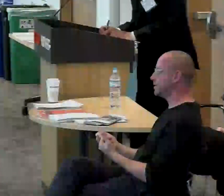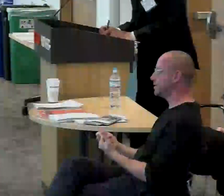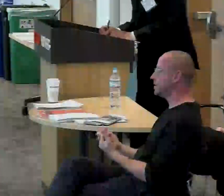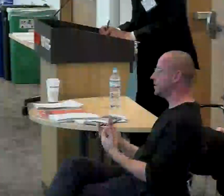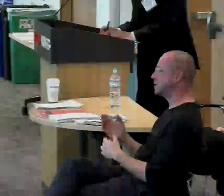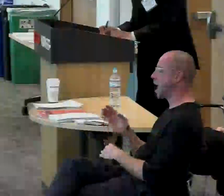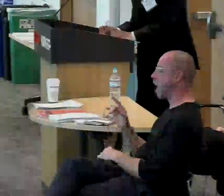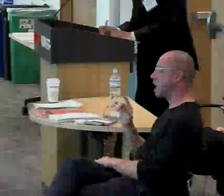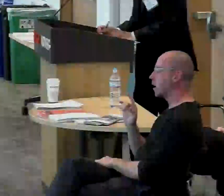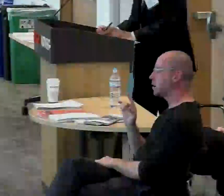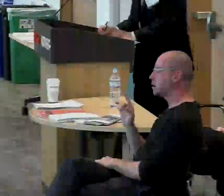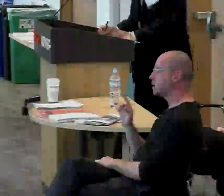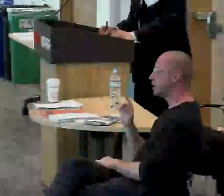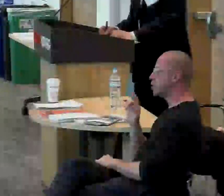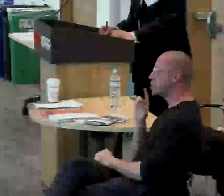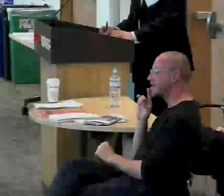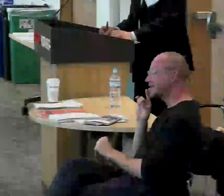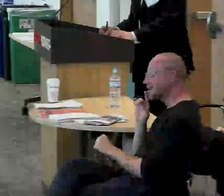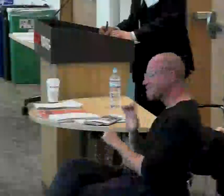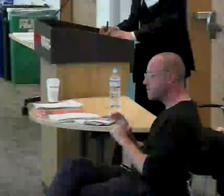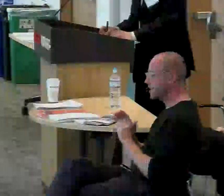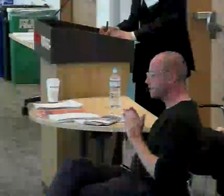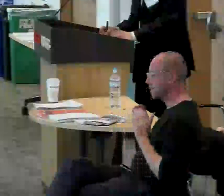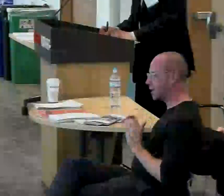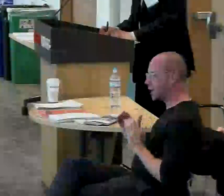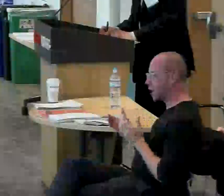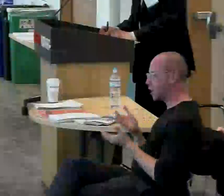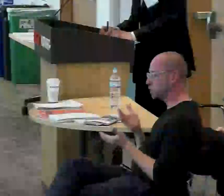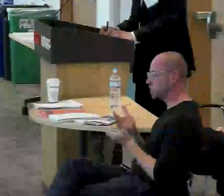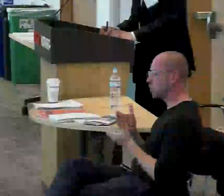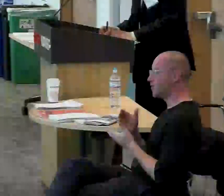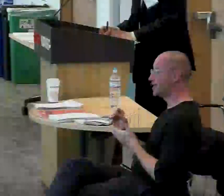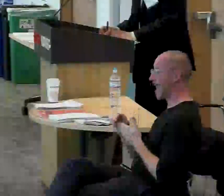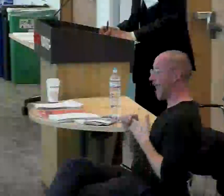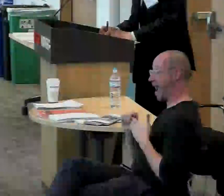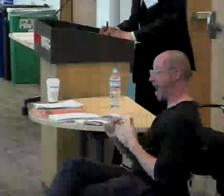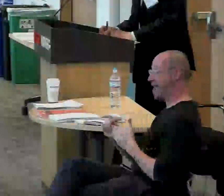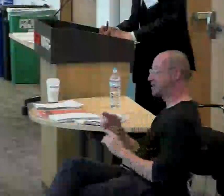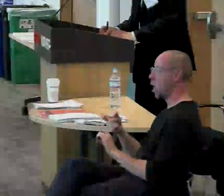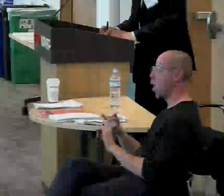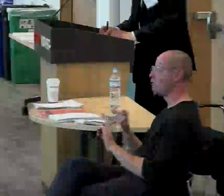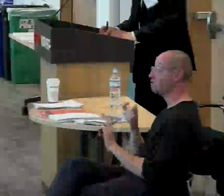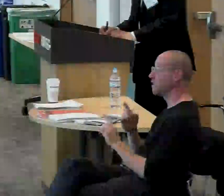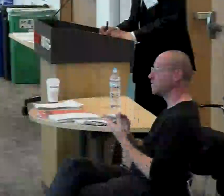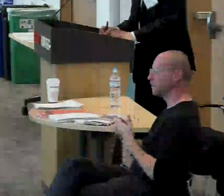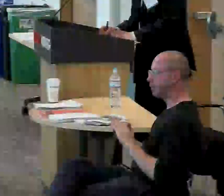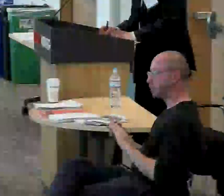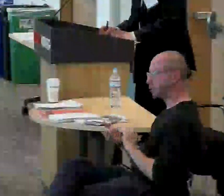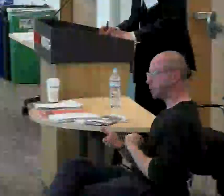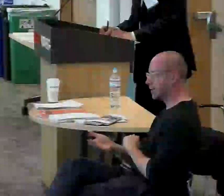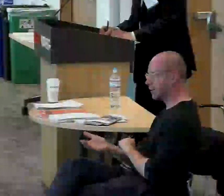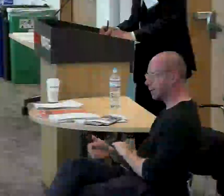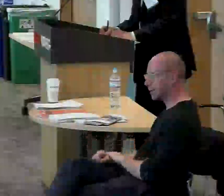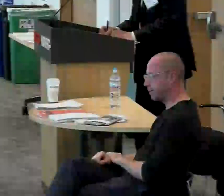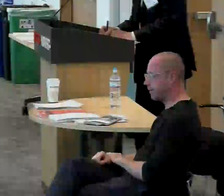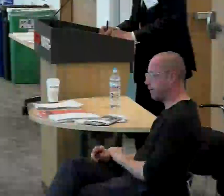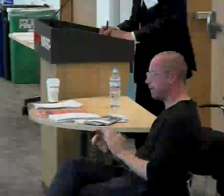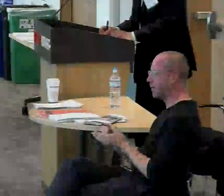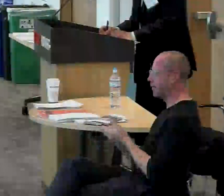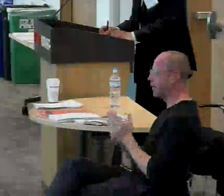a real commitment to customer service and guidance by the community, they're trying to build